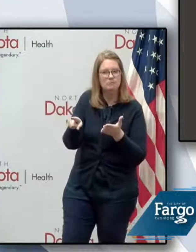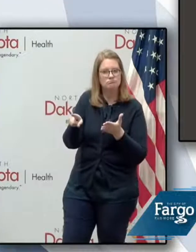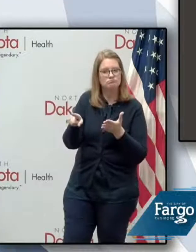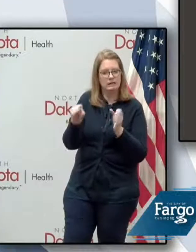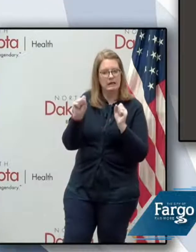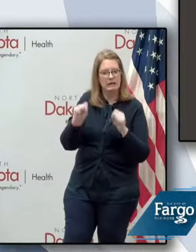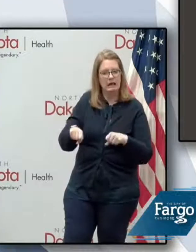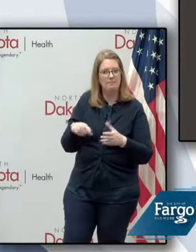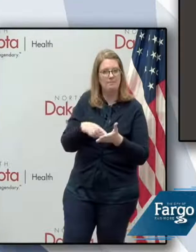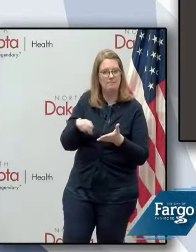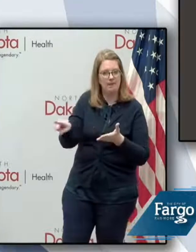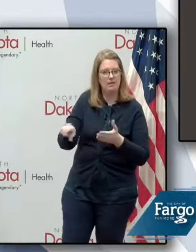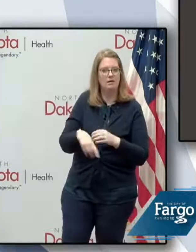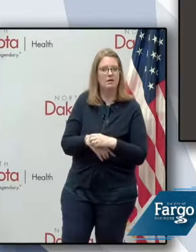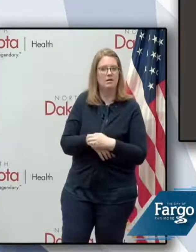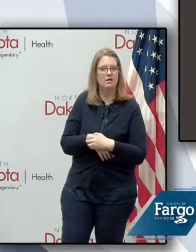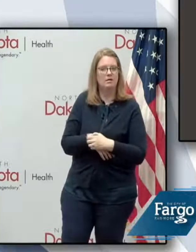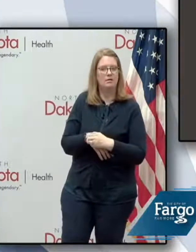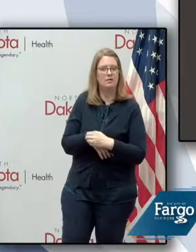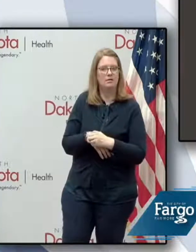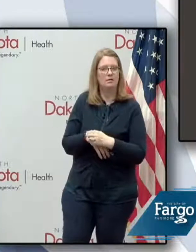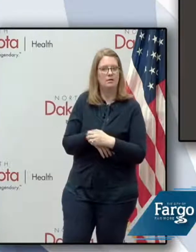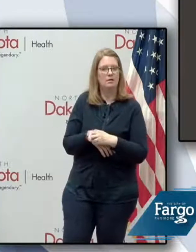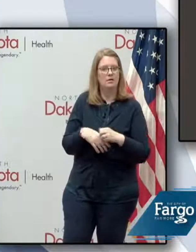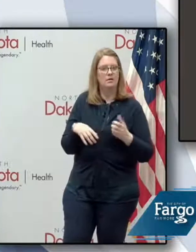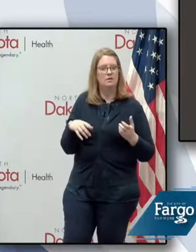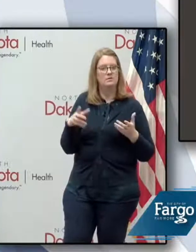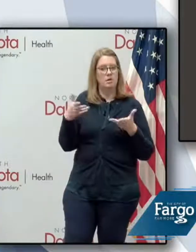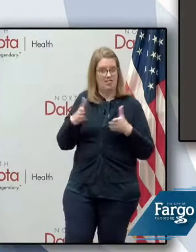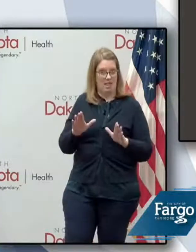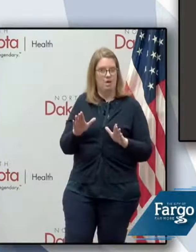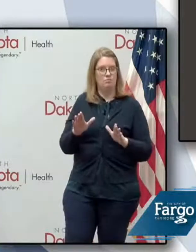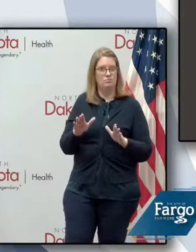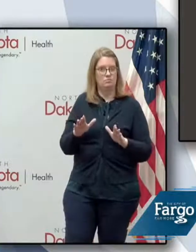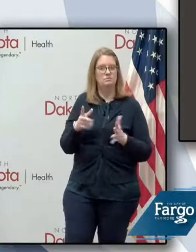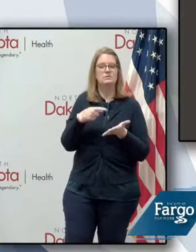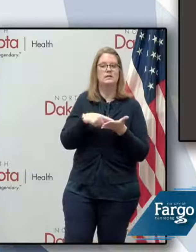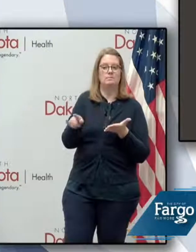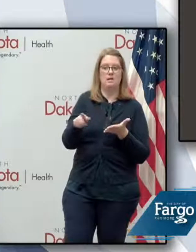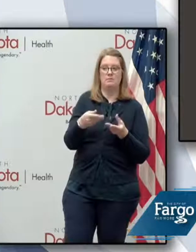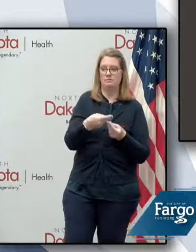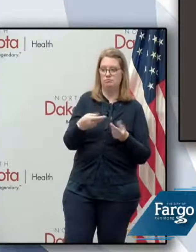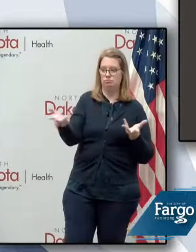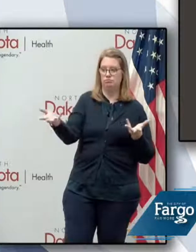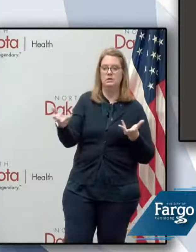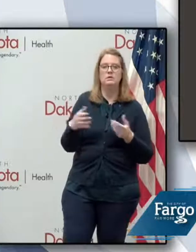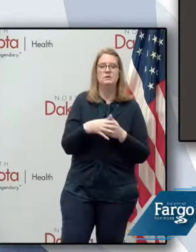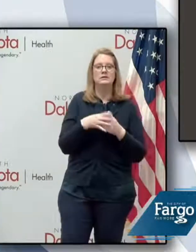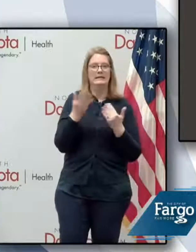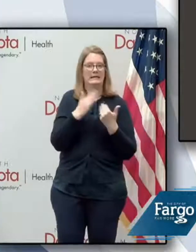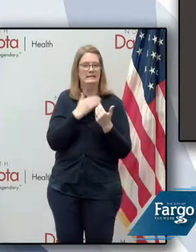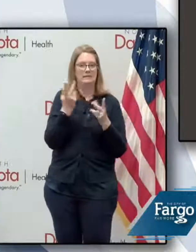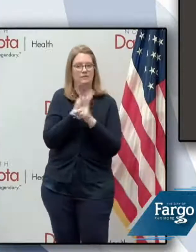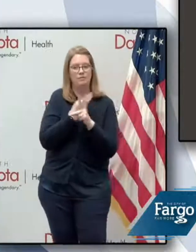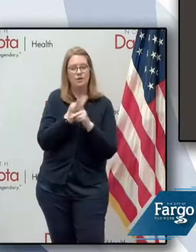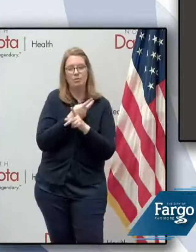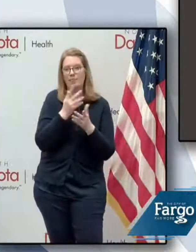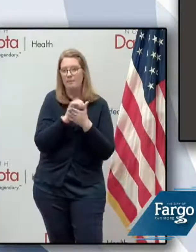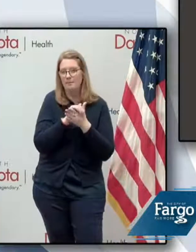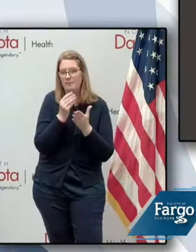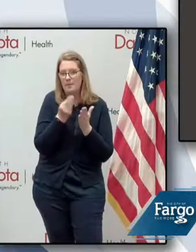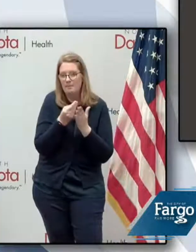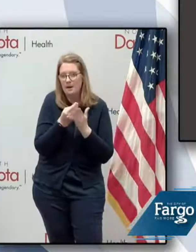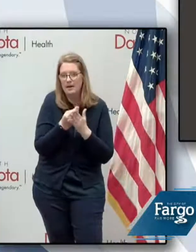expense, but so they are allowable, so the payment goes out. They can easy for us to calculate what those dollars are.